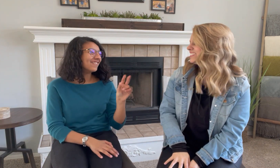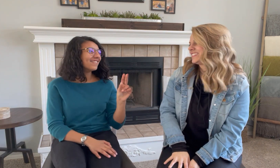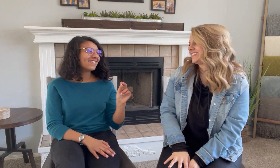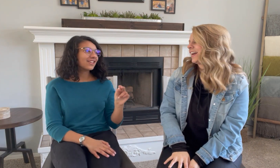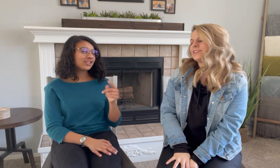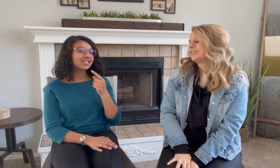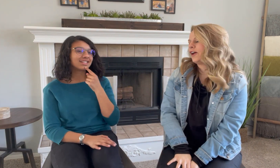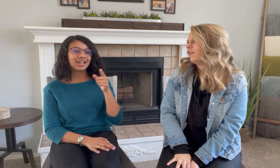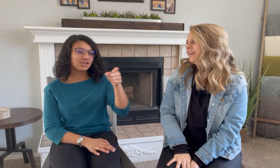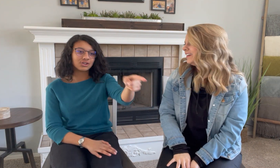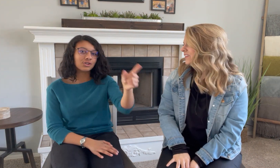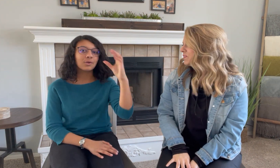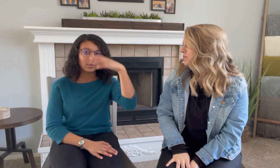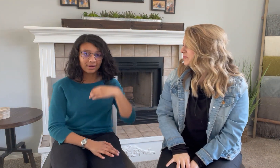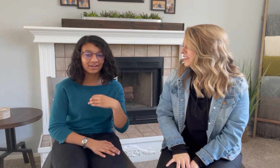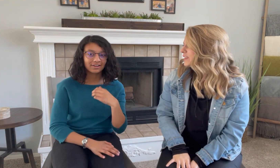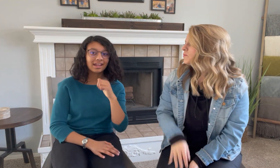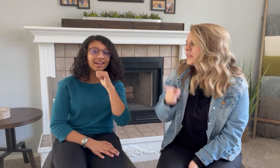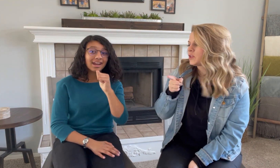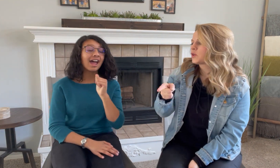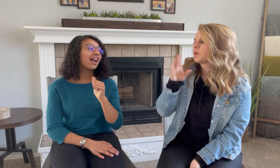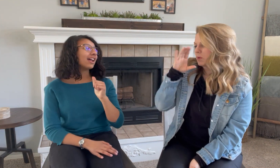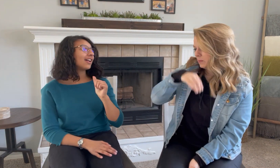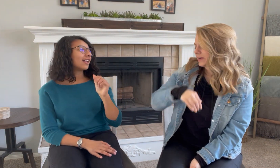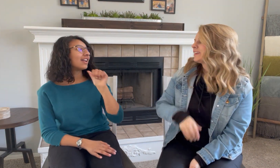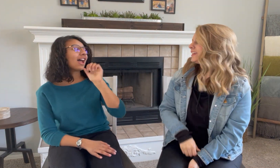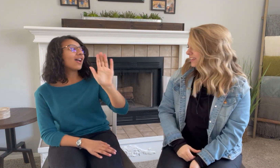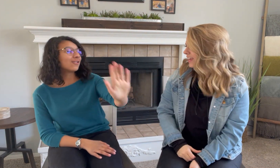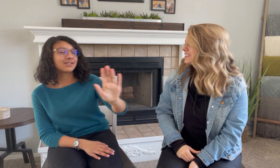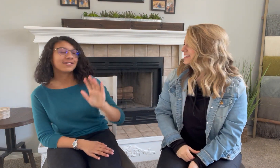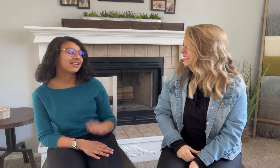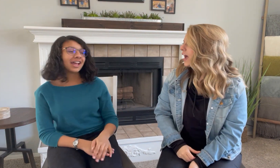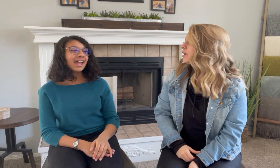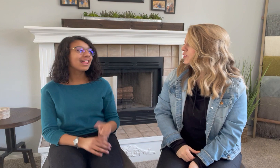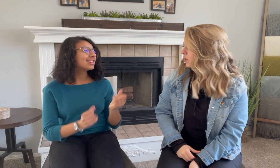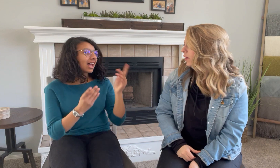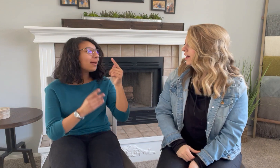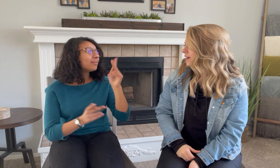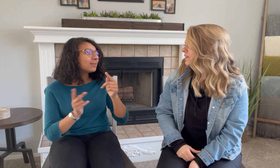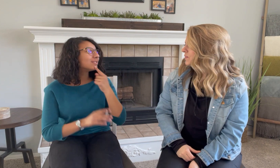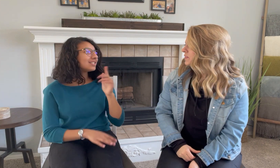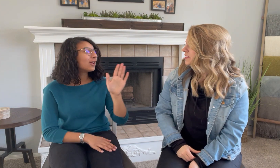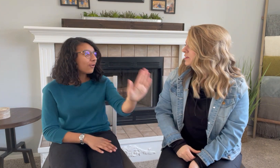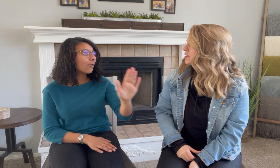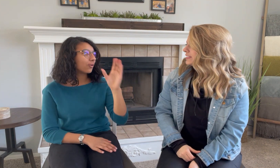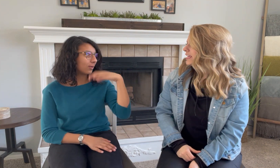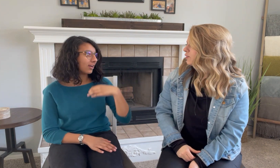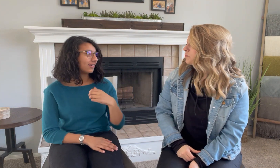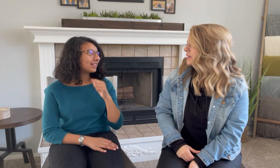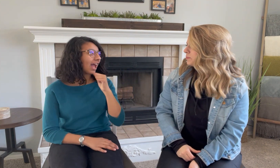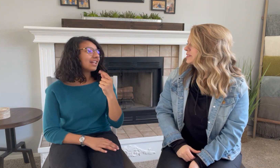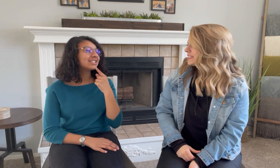She's dying. No. It would be you are weird. Yes, not your. It's like when people